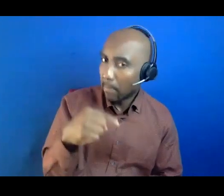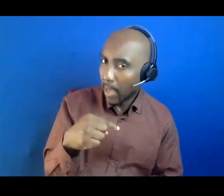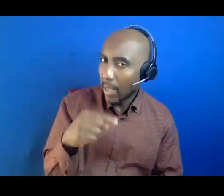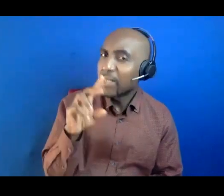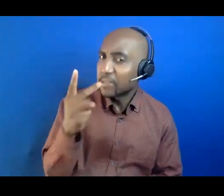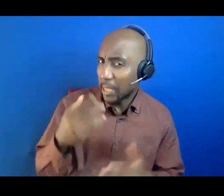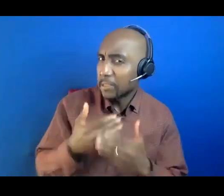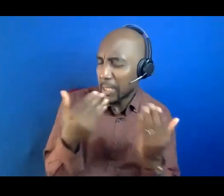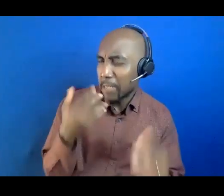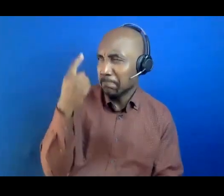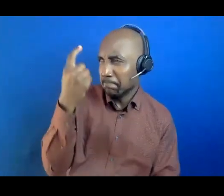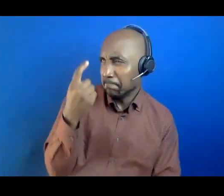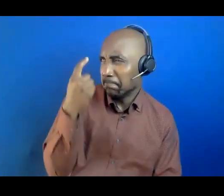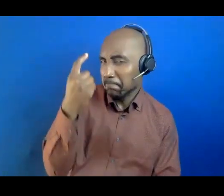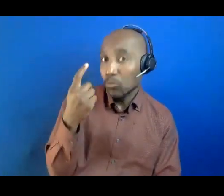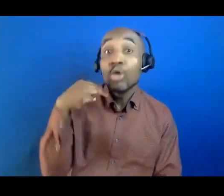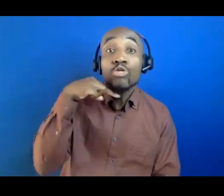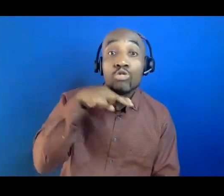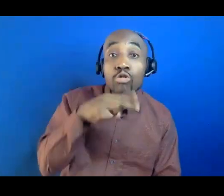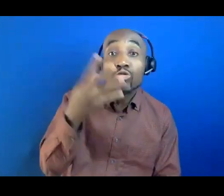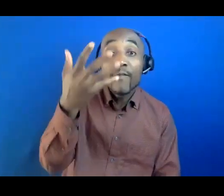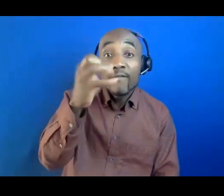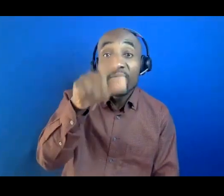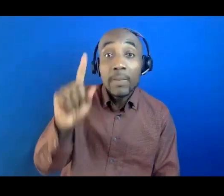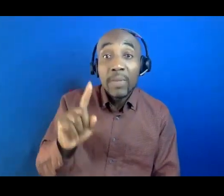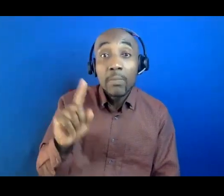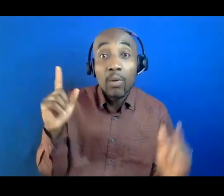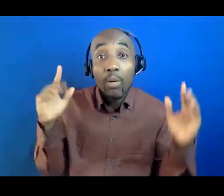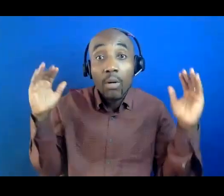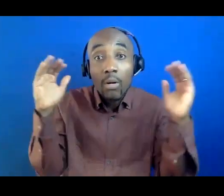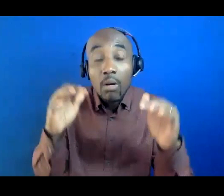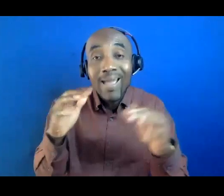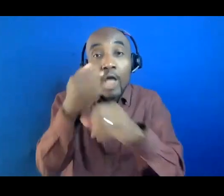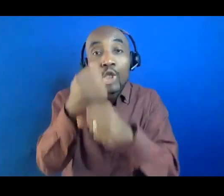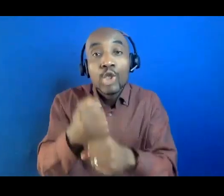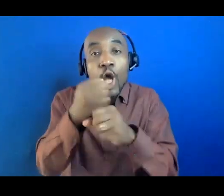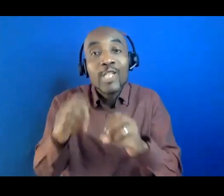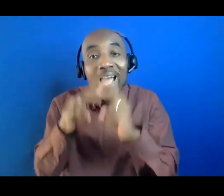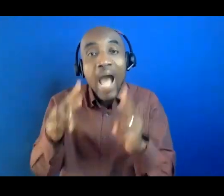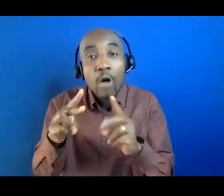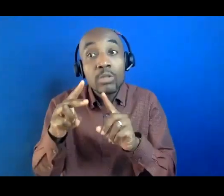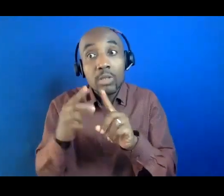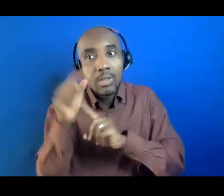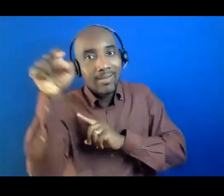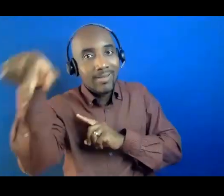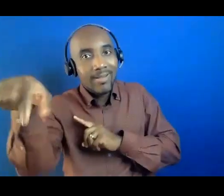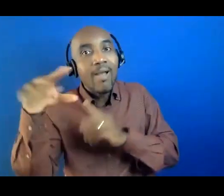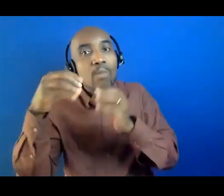day, 250 people gathered in Church House, which is the building across the car park here at Brompton